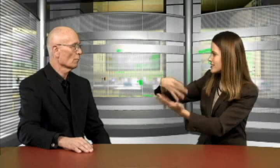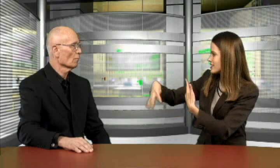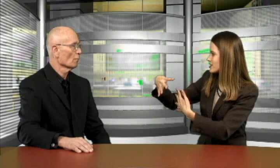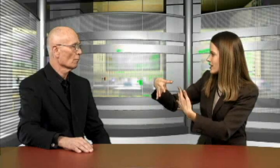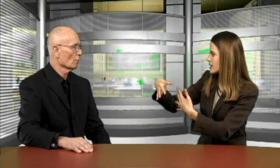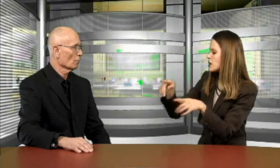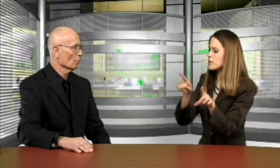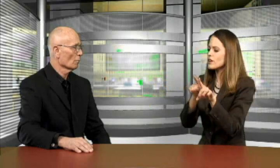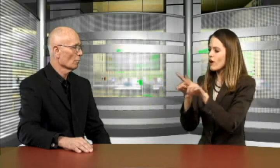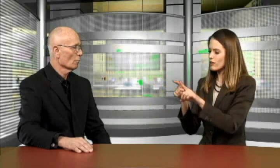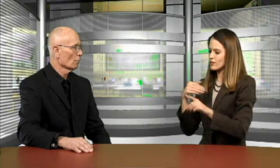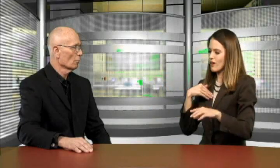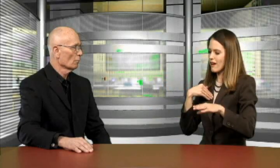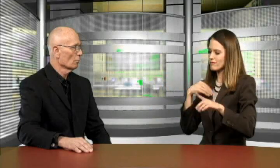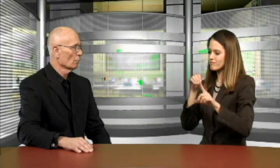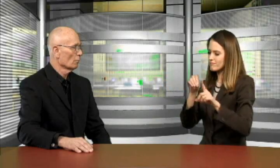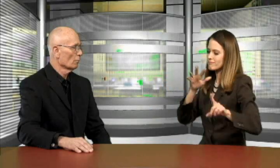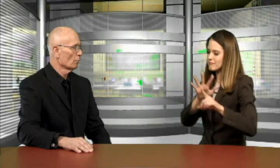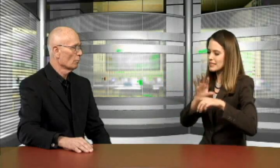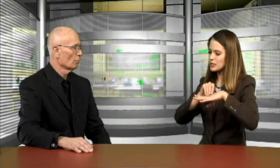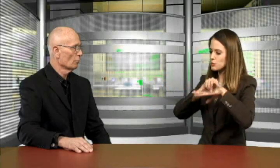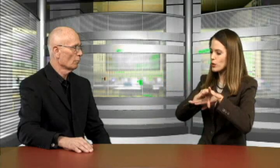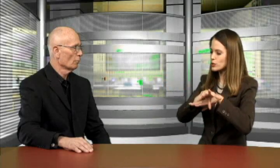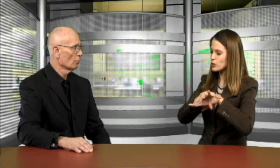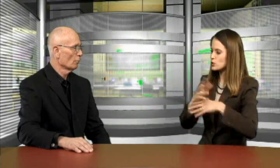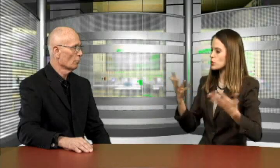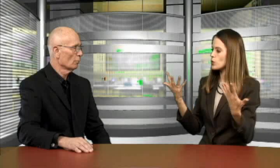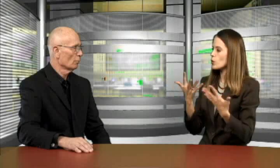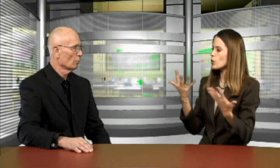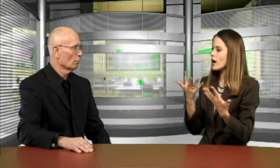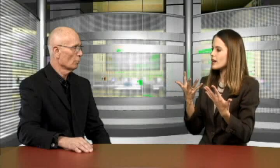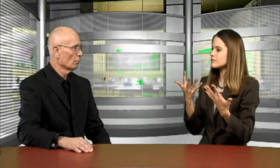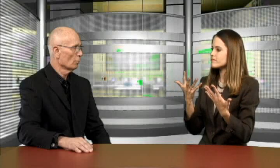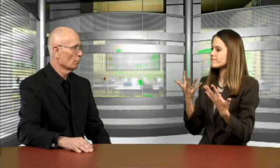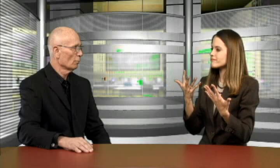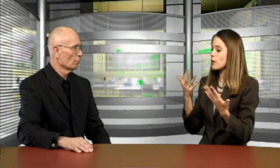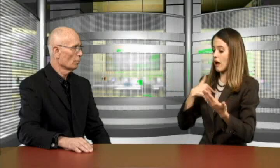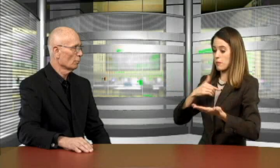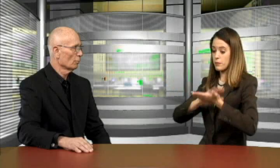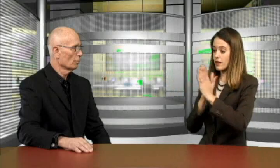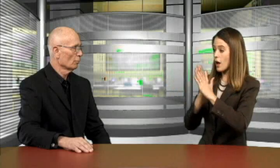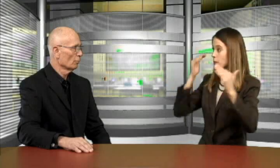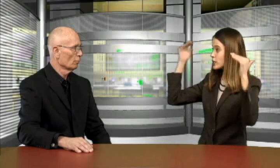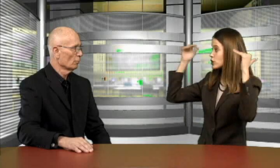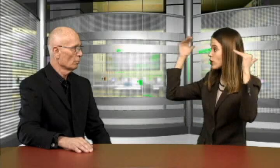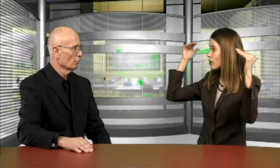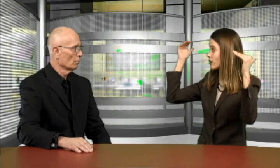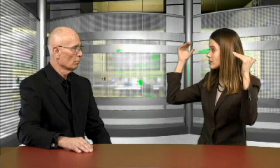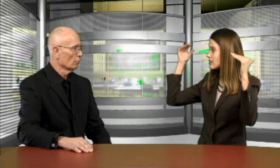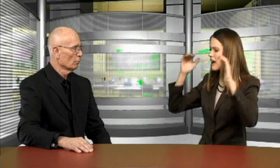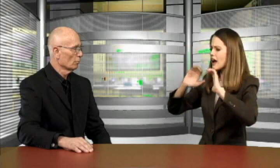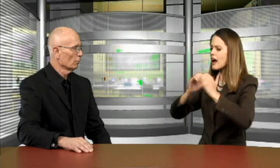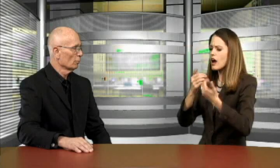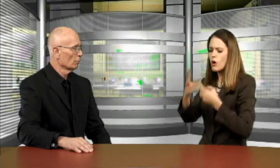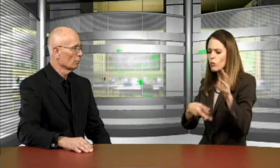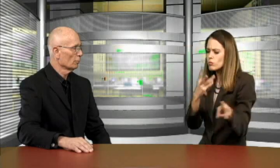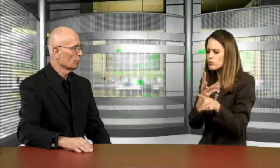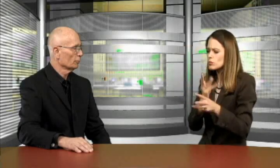the socialization, but then they also have the exposure to what life is going to be like when they become